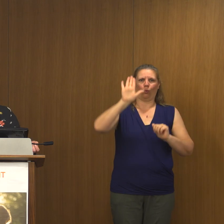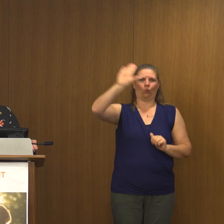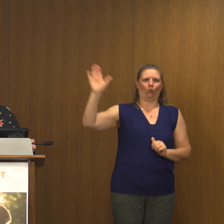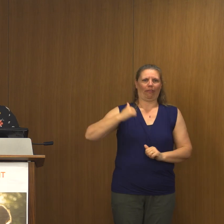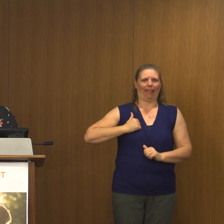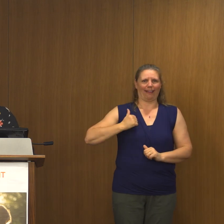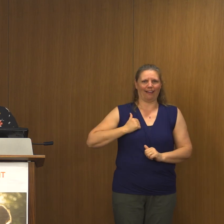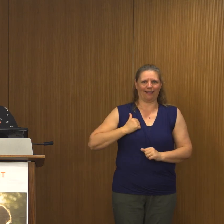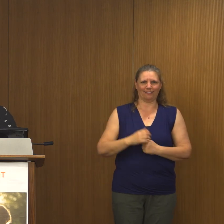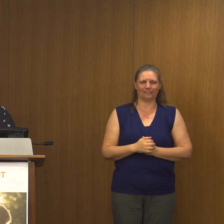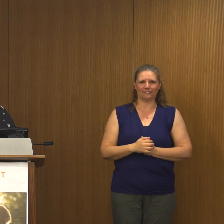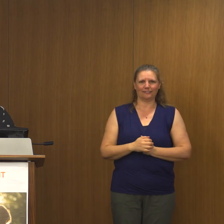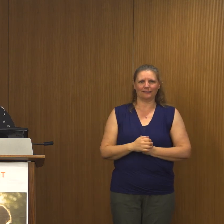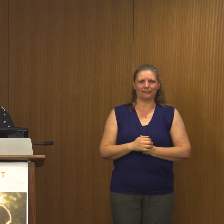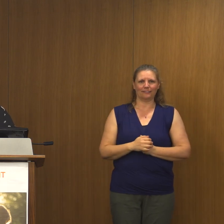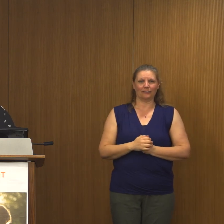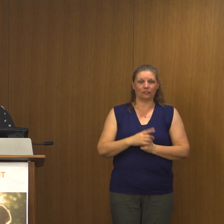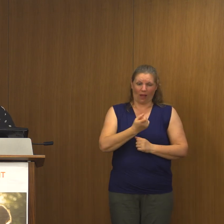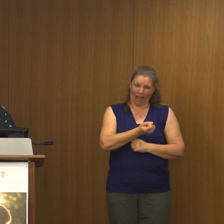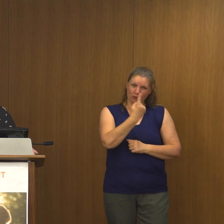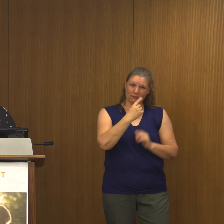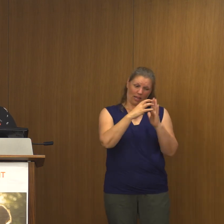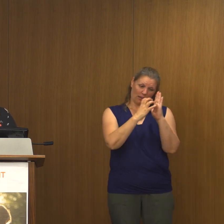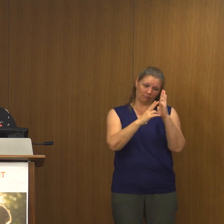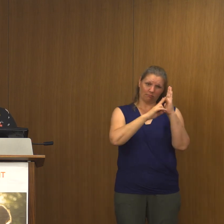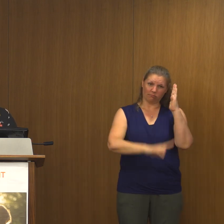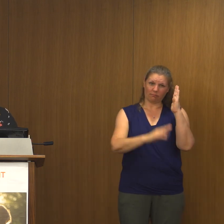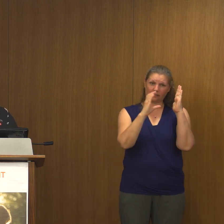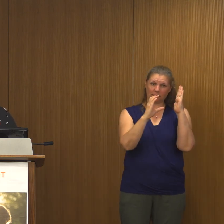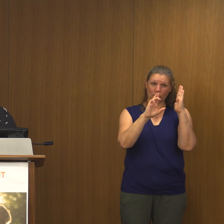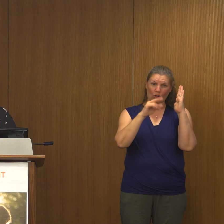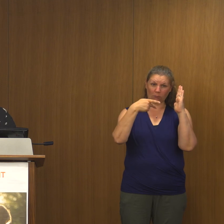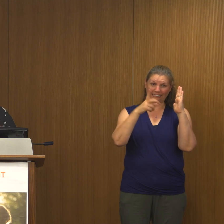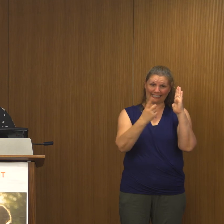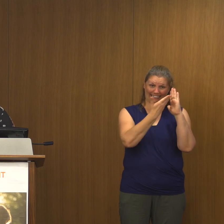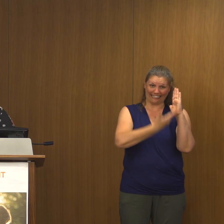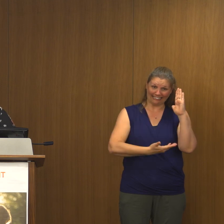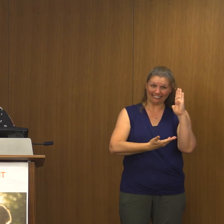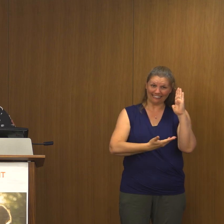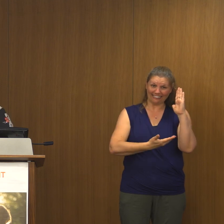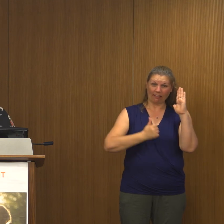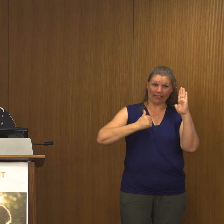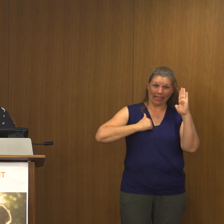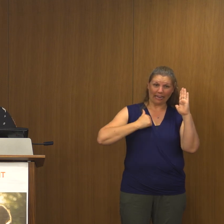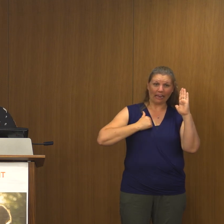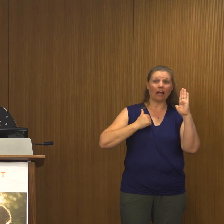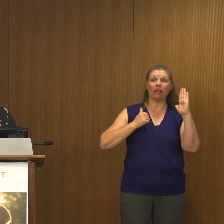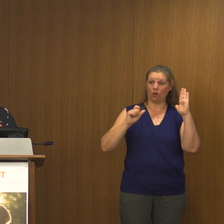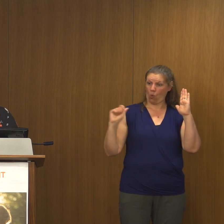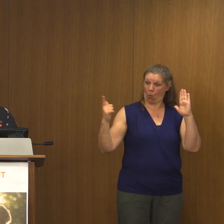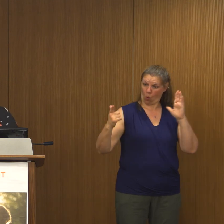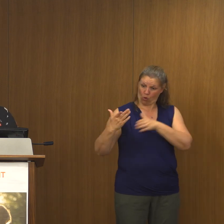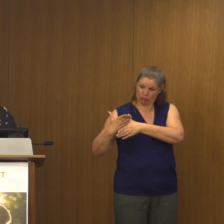to realize the full depth and breadth of the CRPD and its function in Canada, this community of the mutually invested needs to be